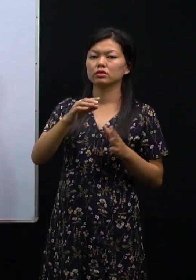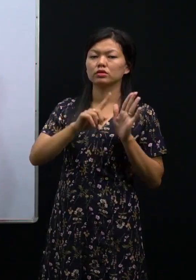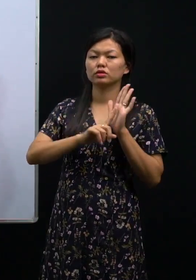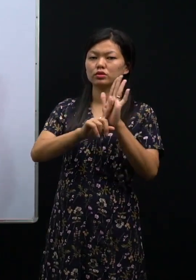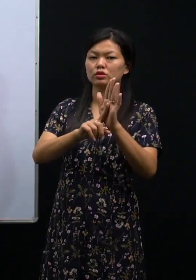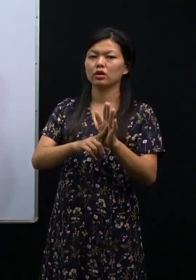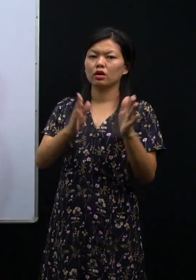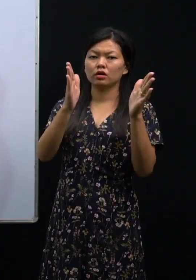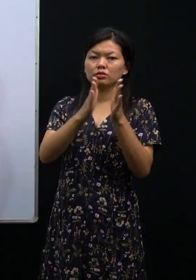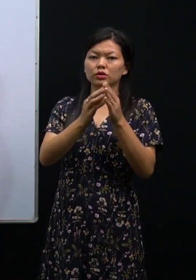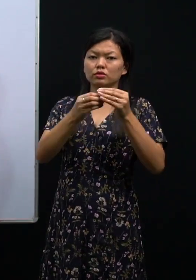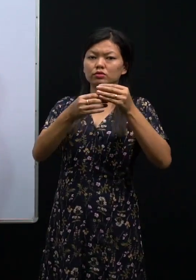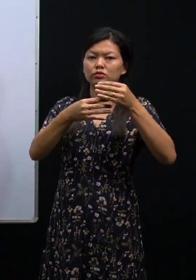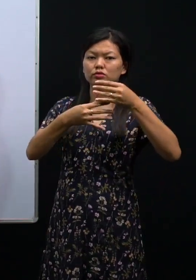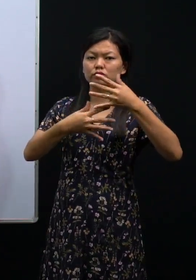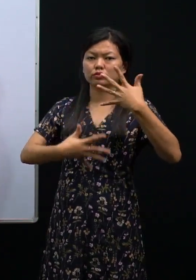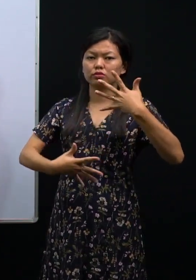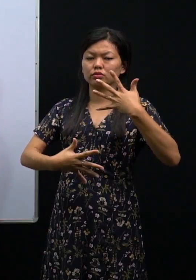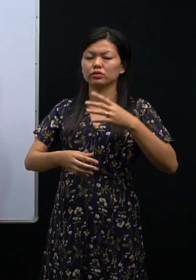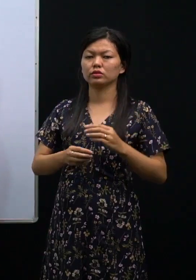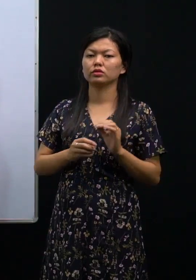From small to big, this much, expand.